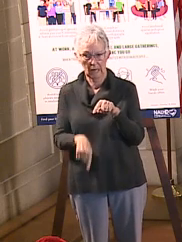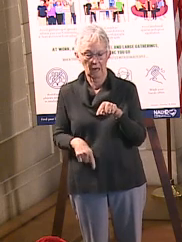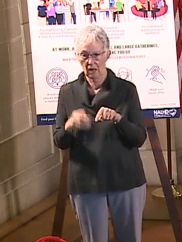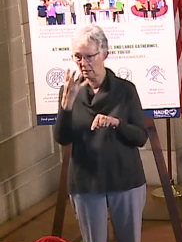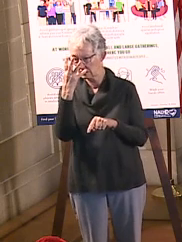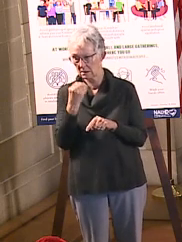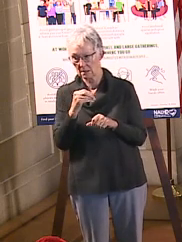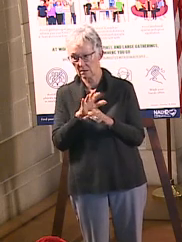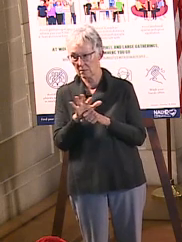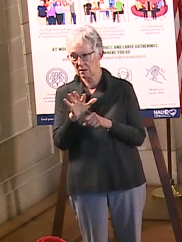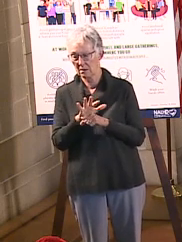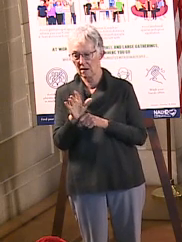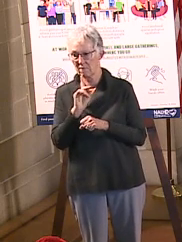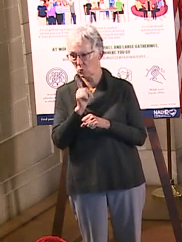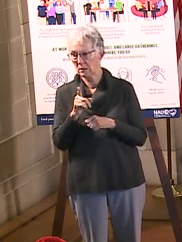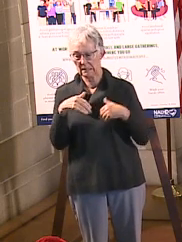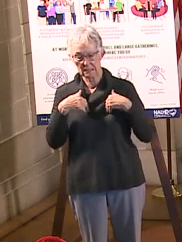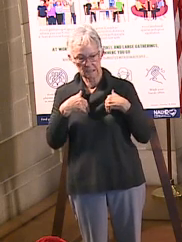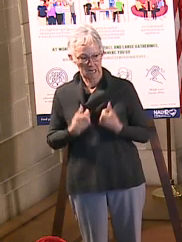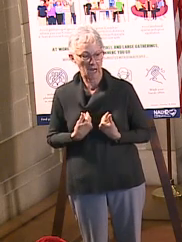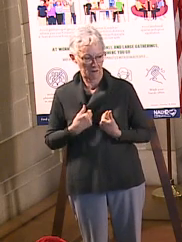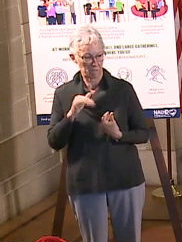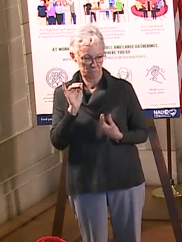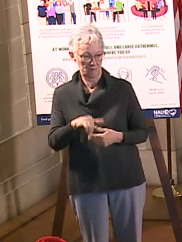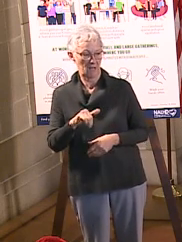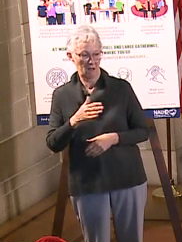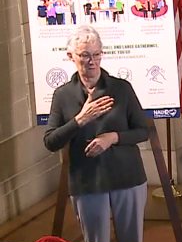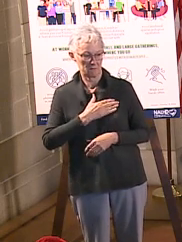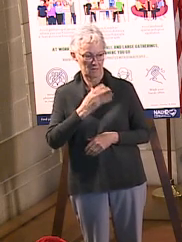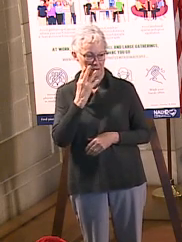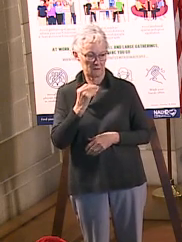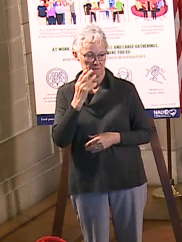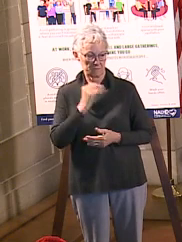really zapped that way. But so,